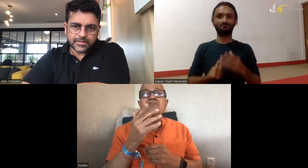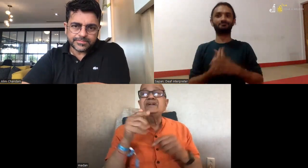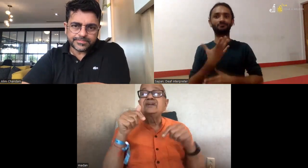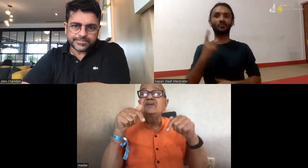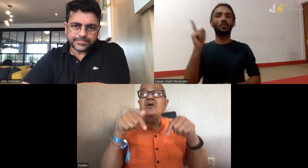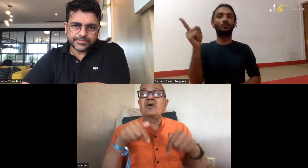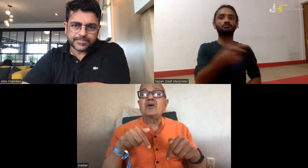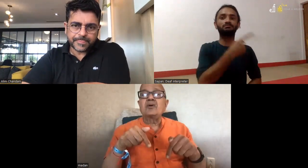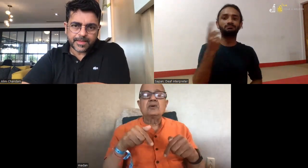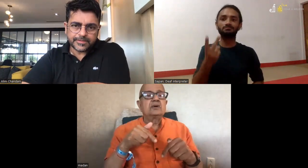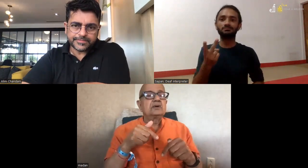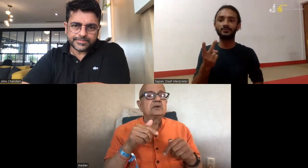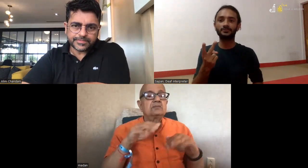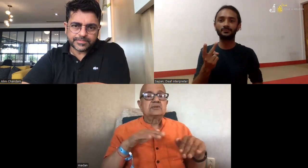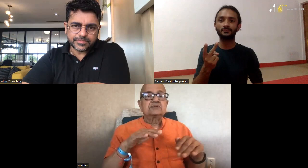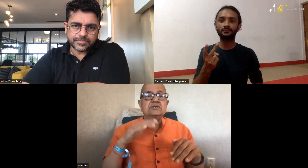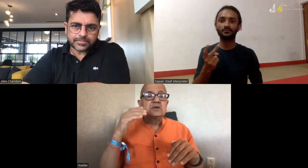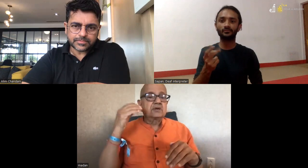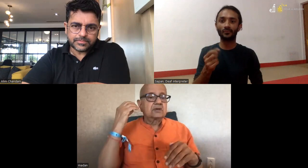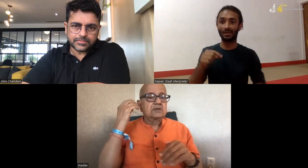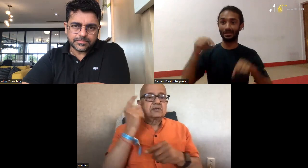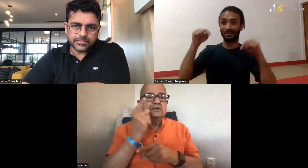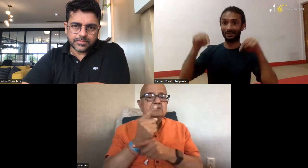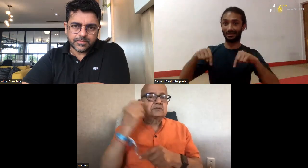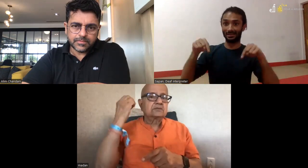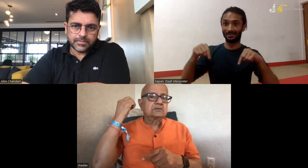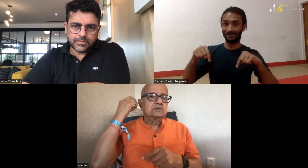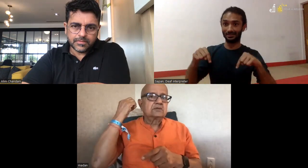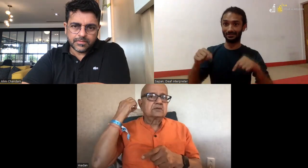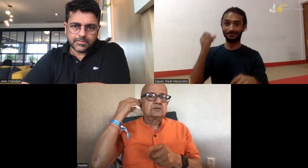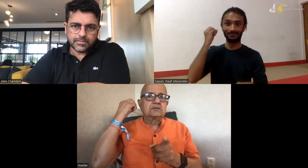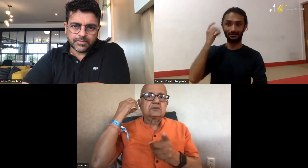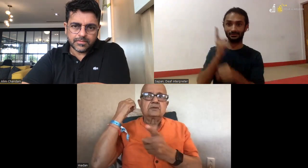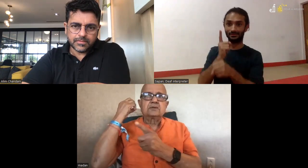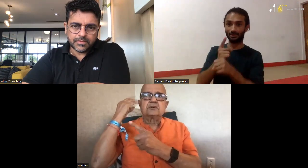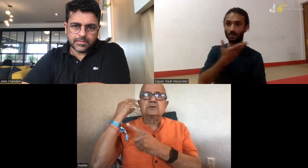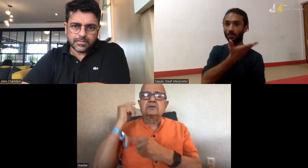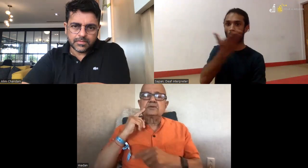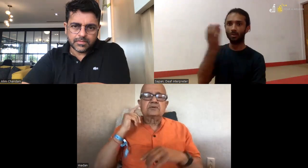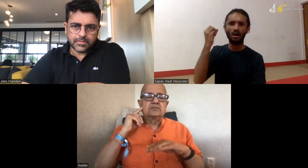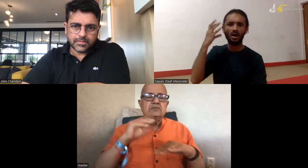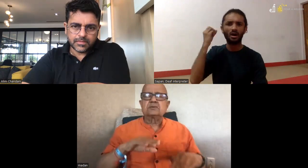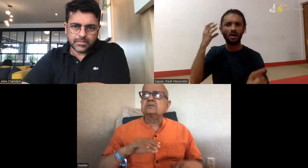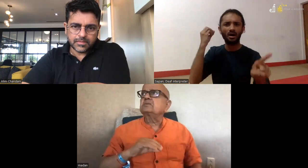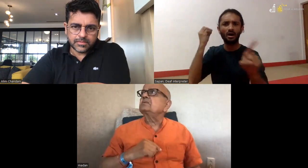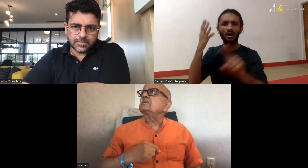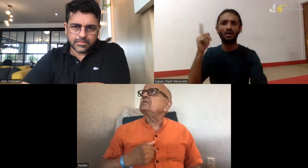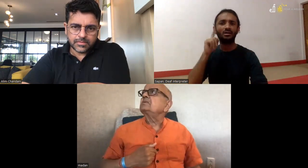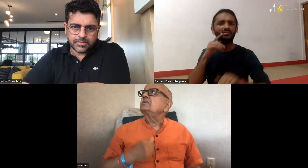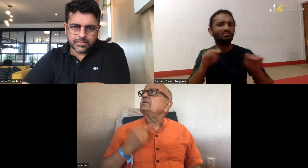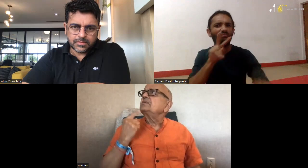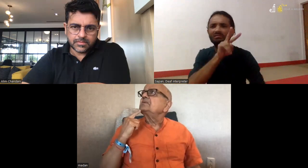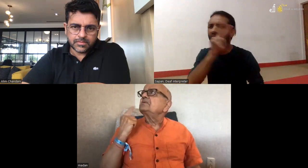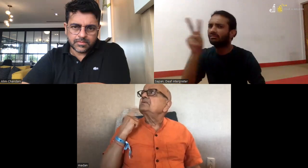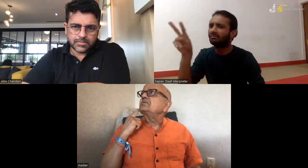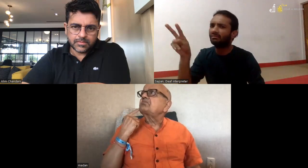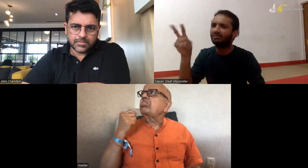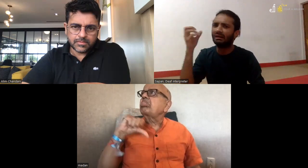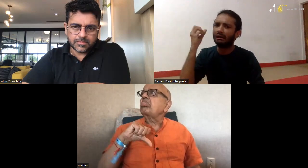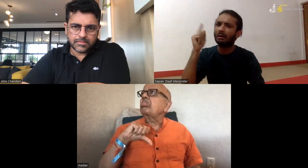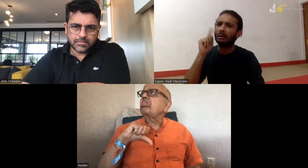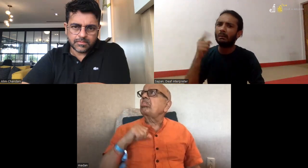but sign language is the best way of communication for deaf people, has been the best. And even in India, I